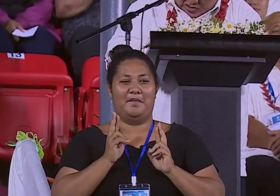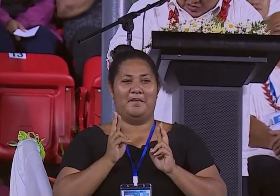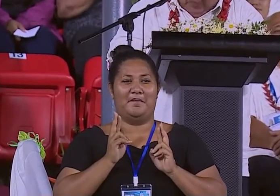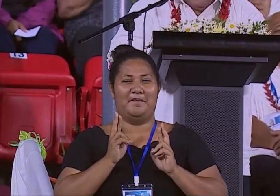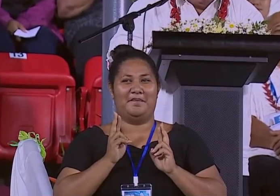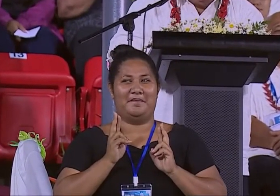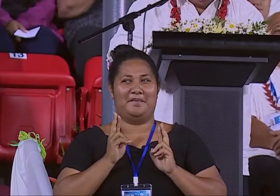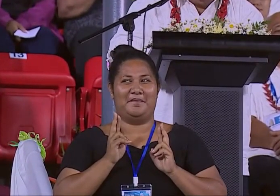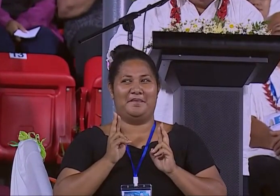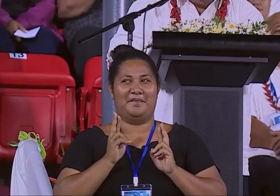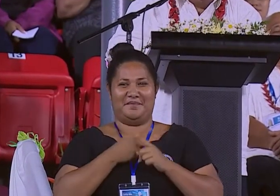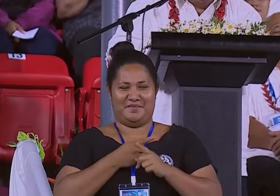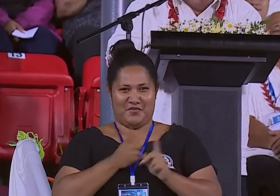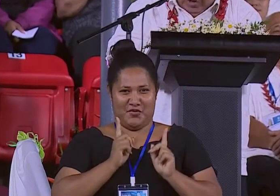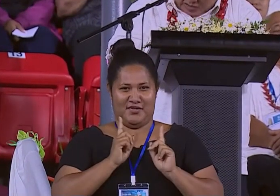host,